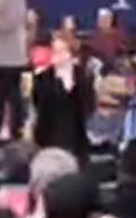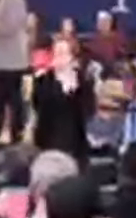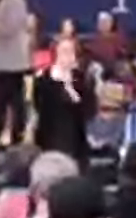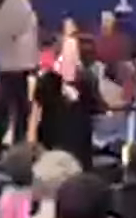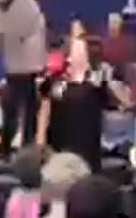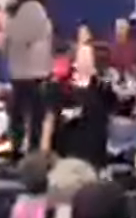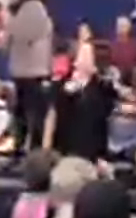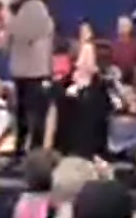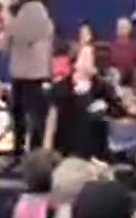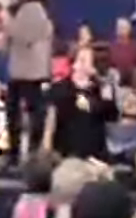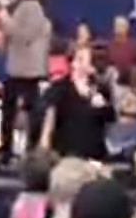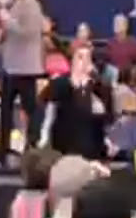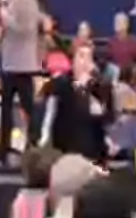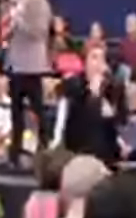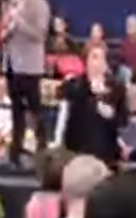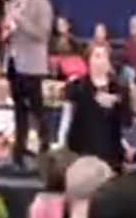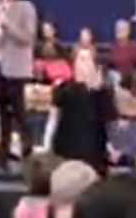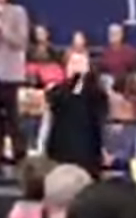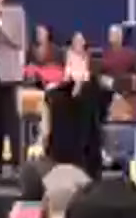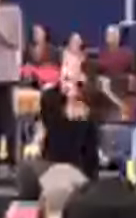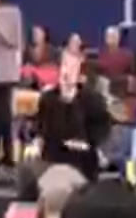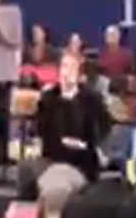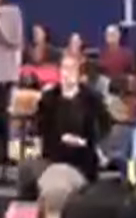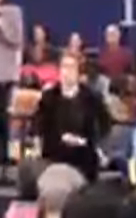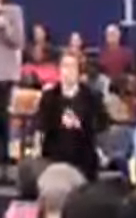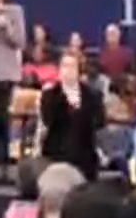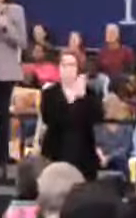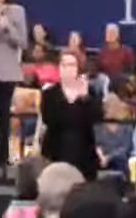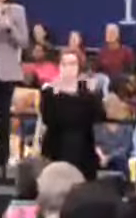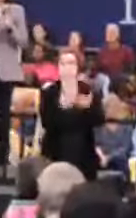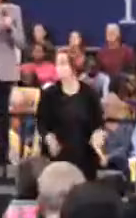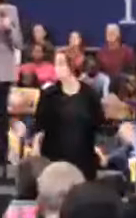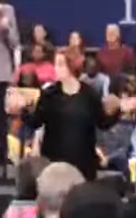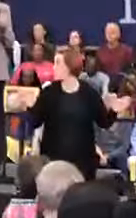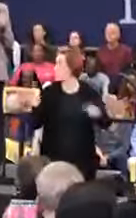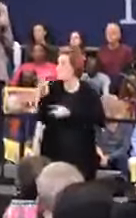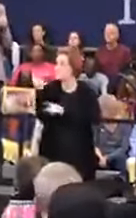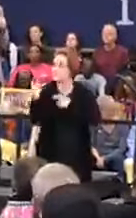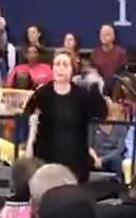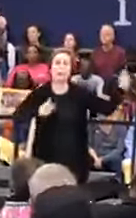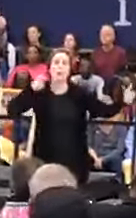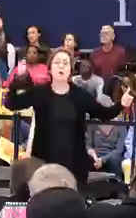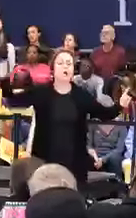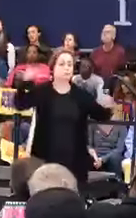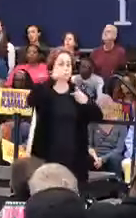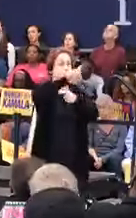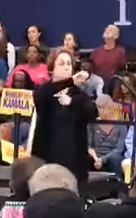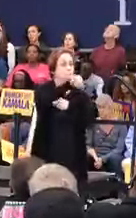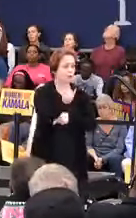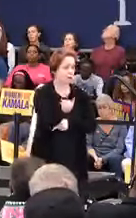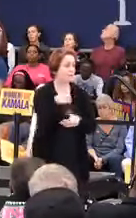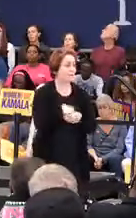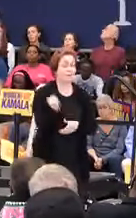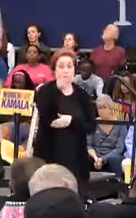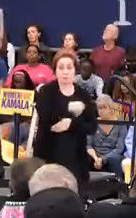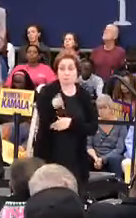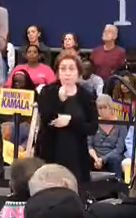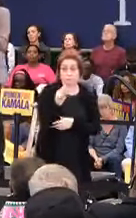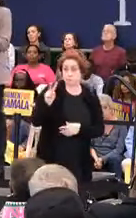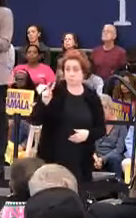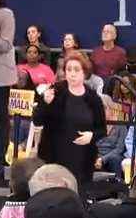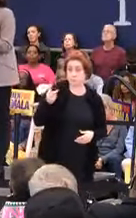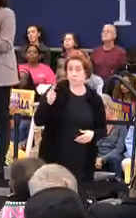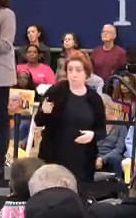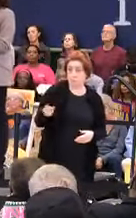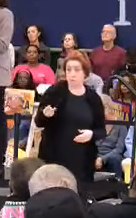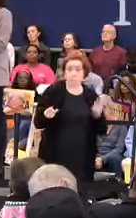For the people, when I became Attorney General, running the second largest Department of Justice in the United States, second only to